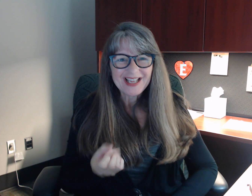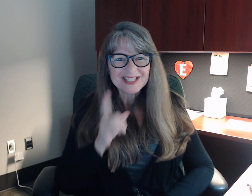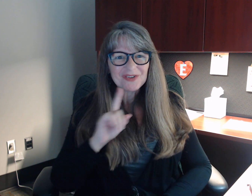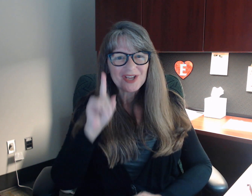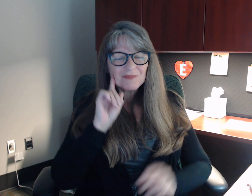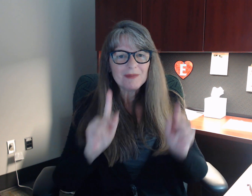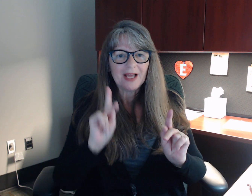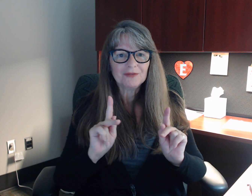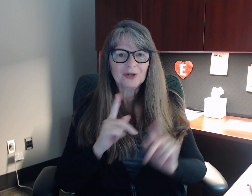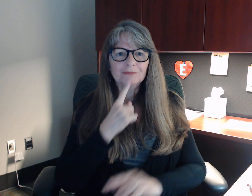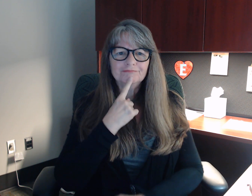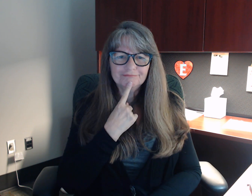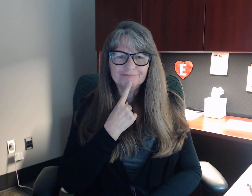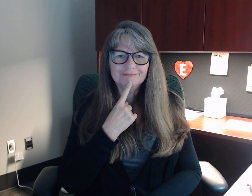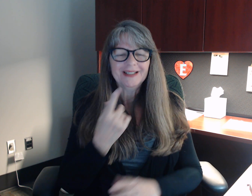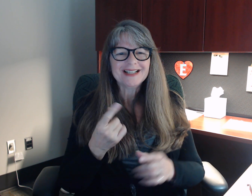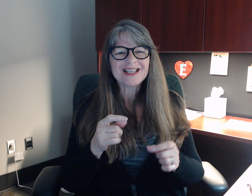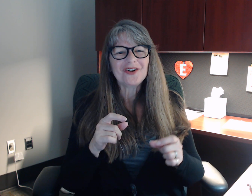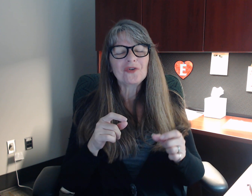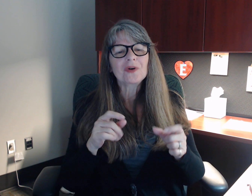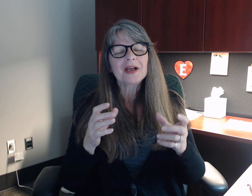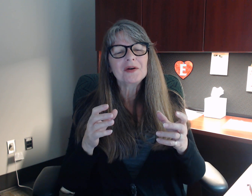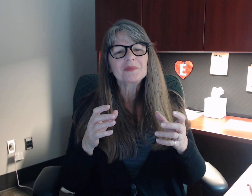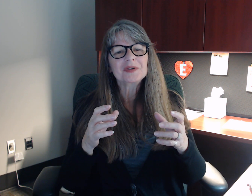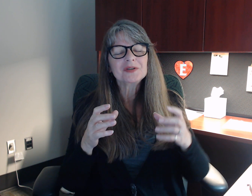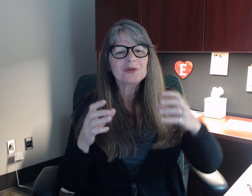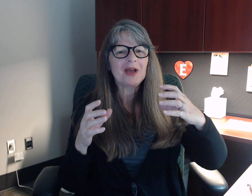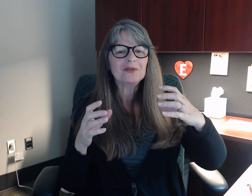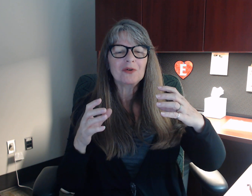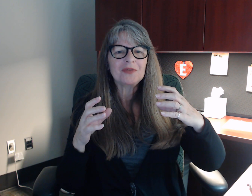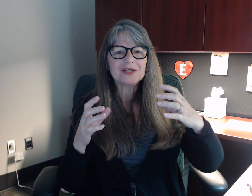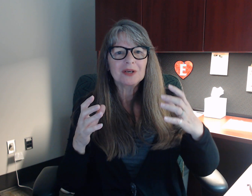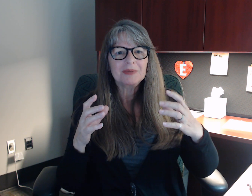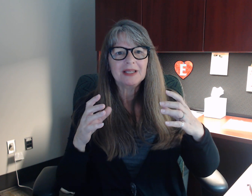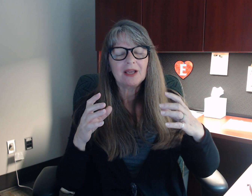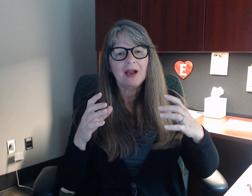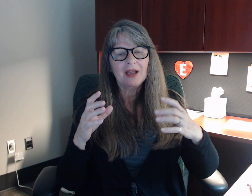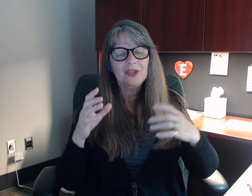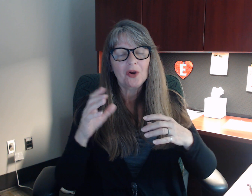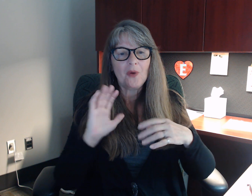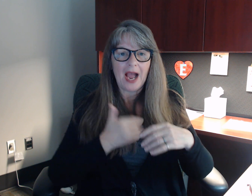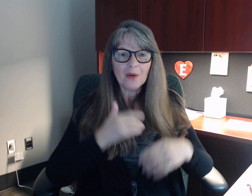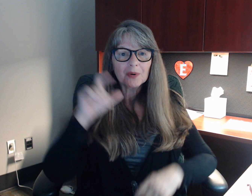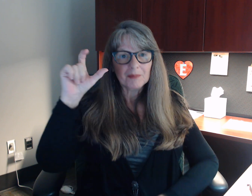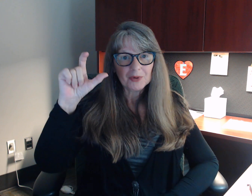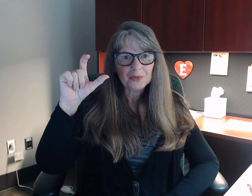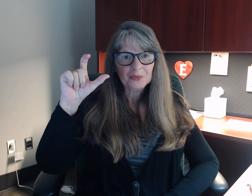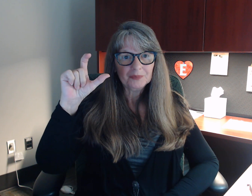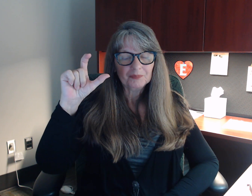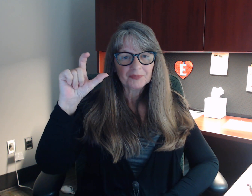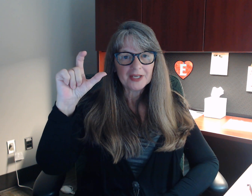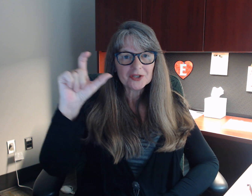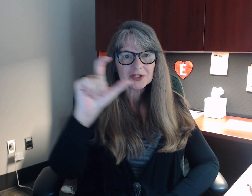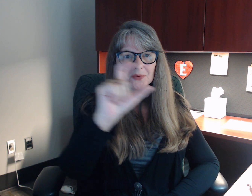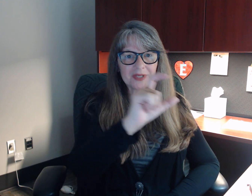So deaf people have to go, hmm. So I don't know if that's going to be like, our moon. It just goes like